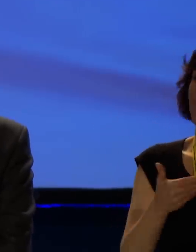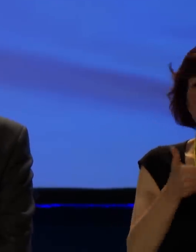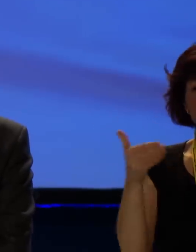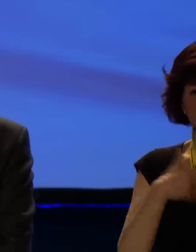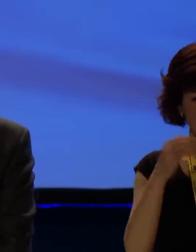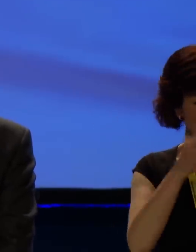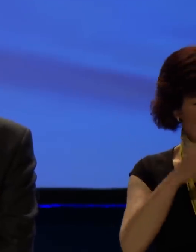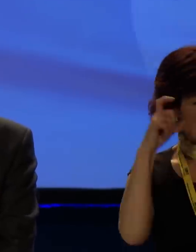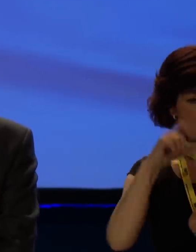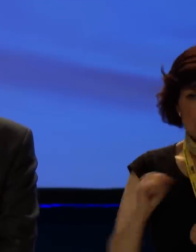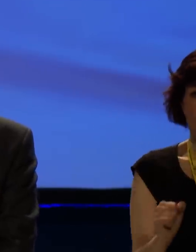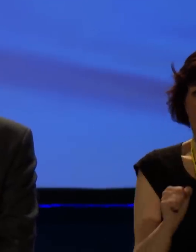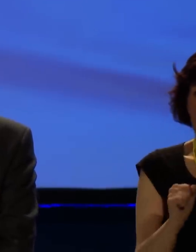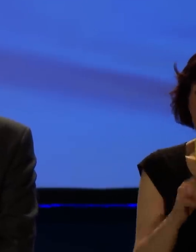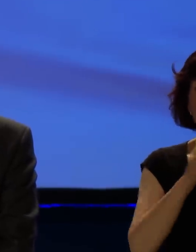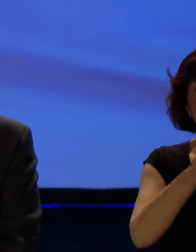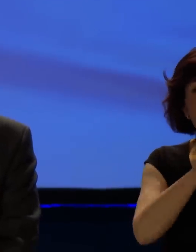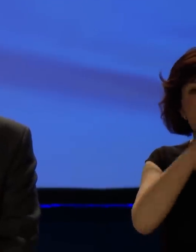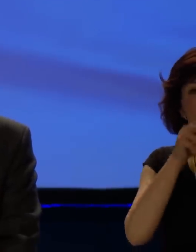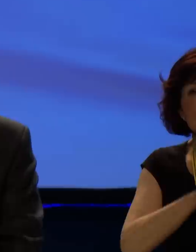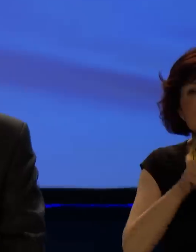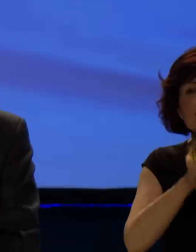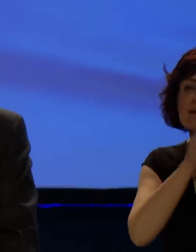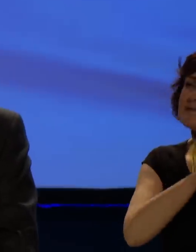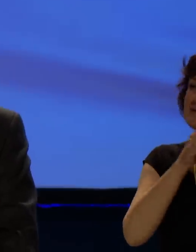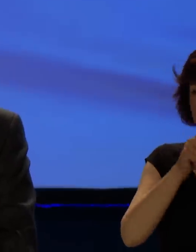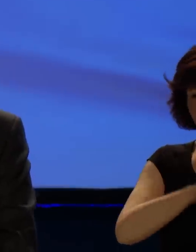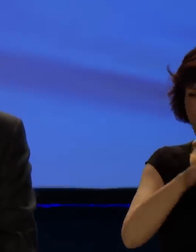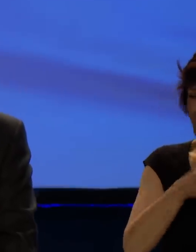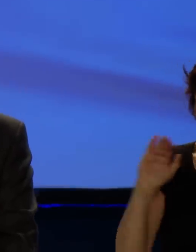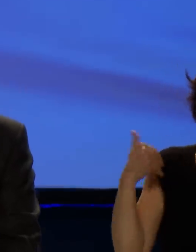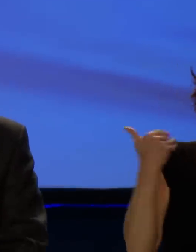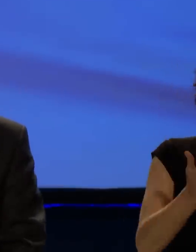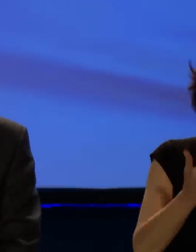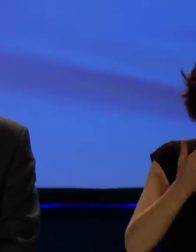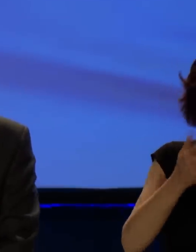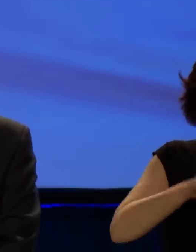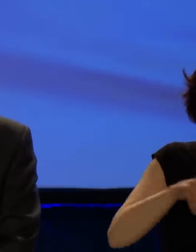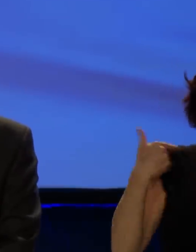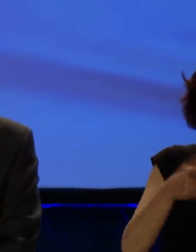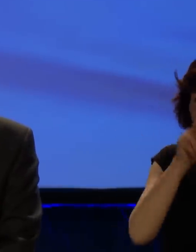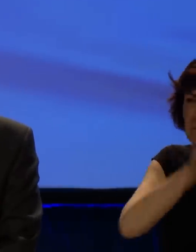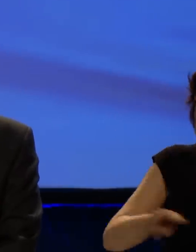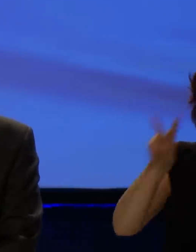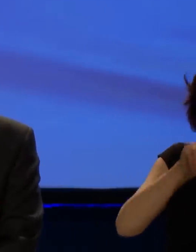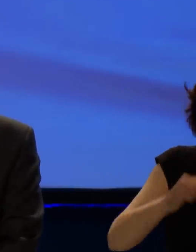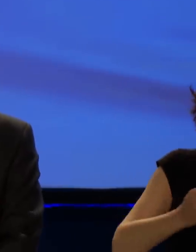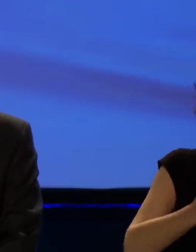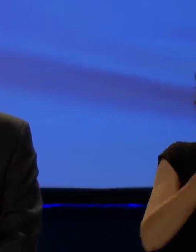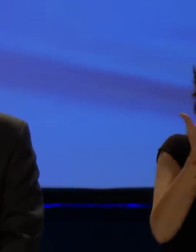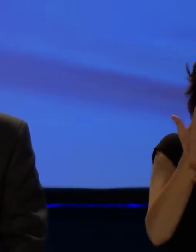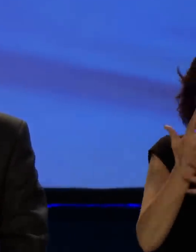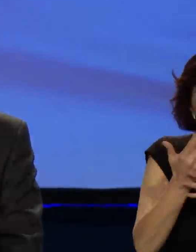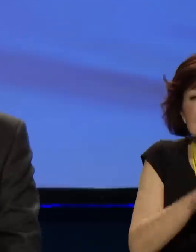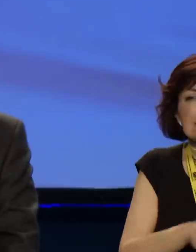BBC Scotland veteran Brian Taylor, who for a generation has observed just about everything in the development of a national